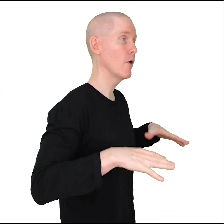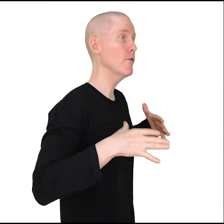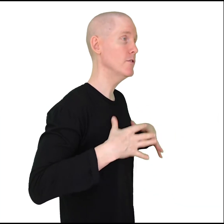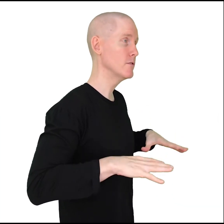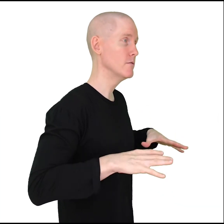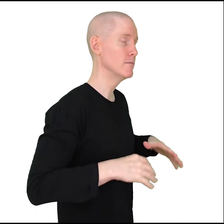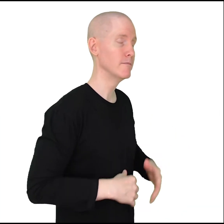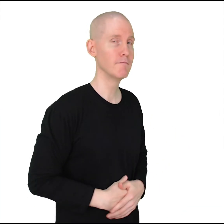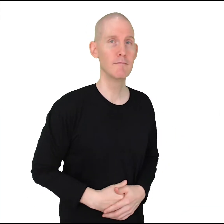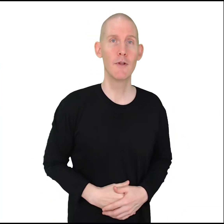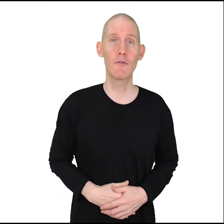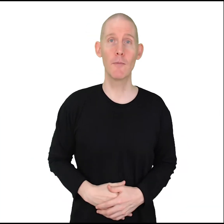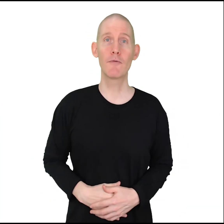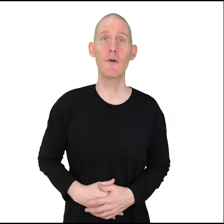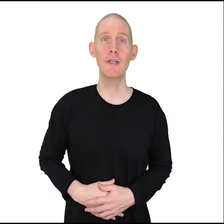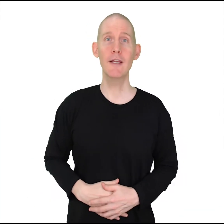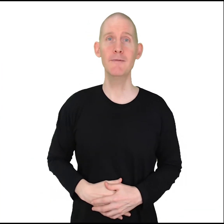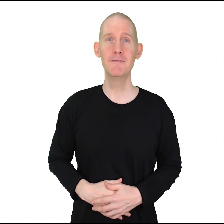Clothes. From the front again.